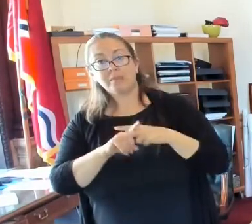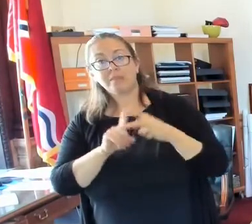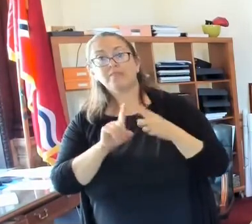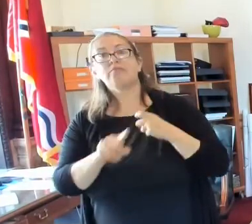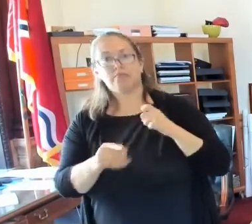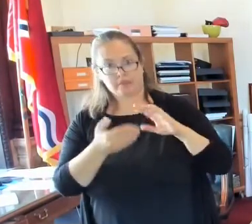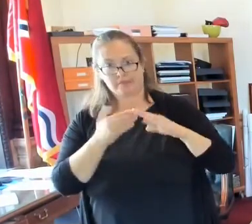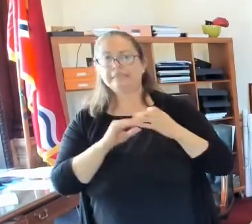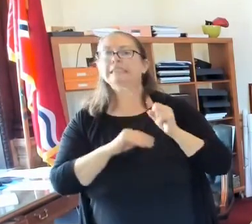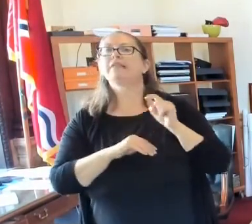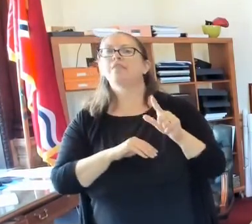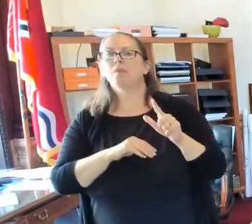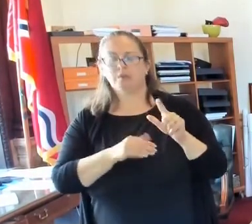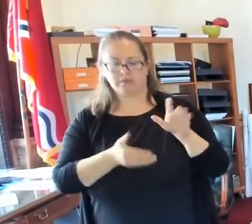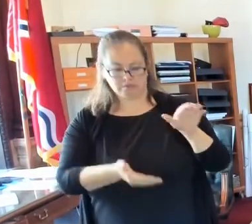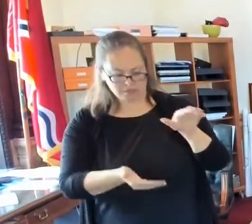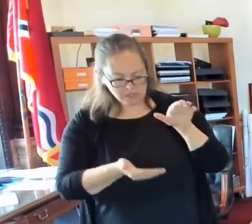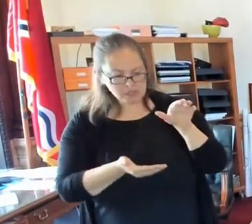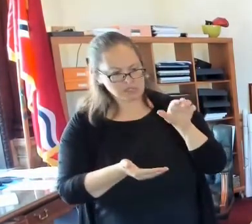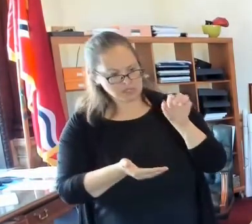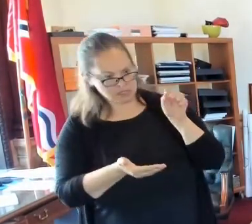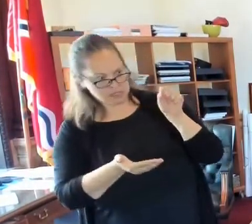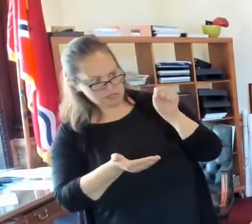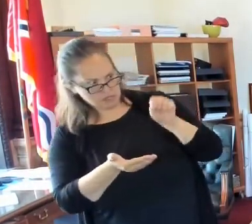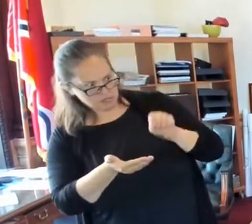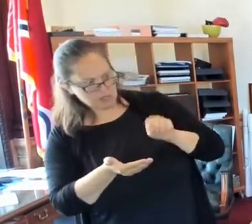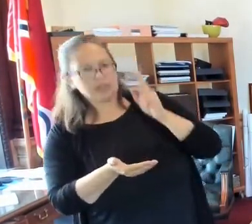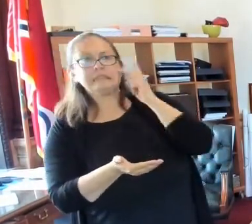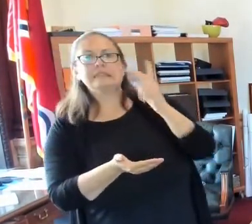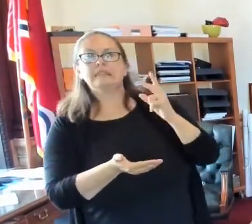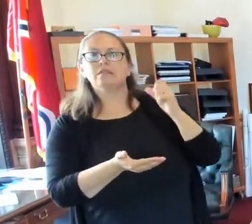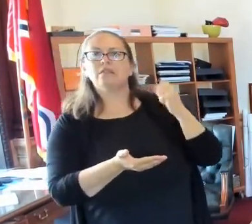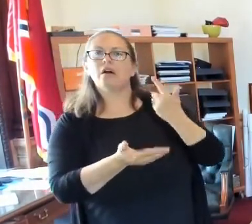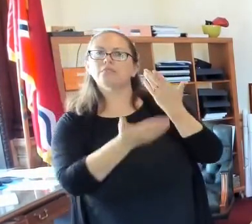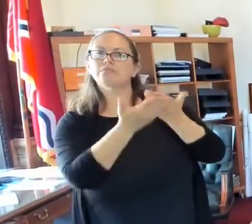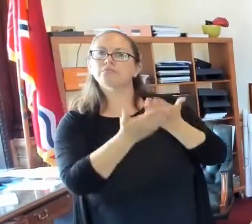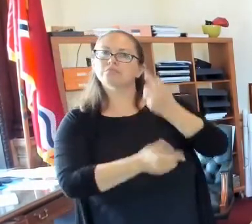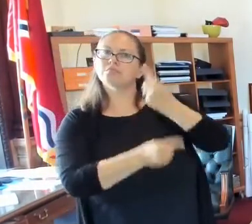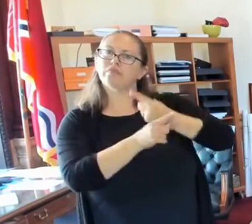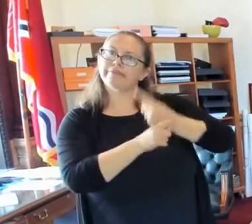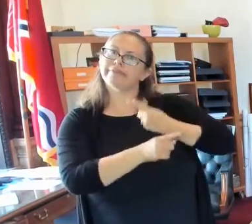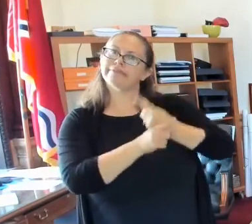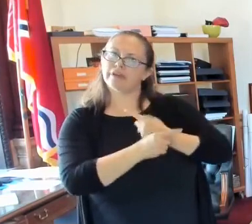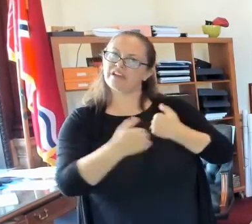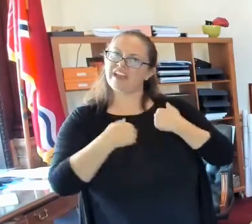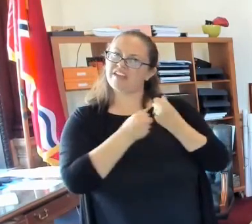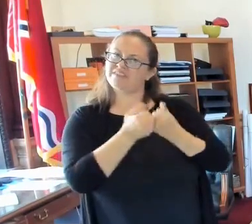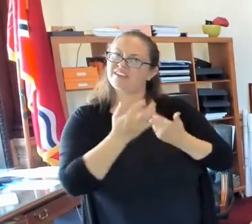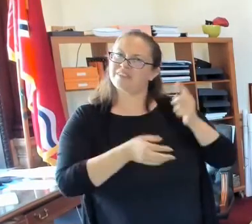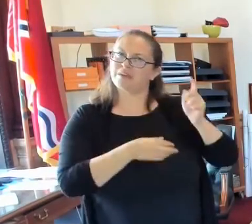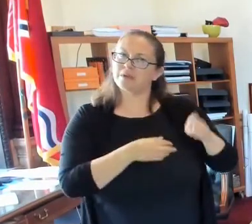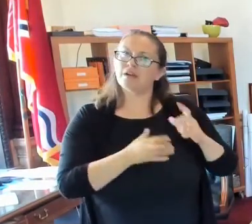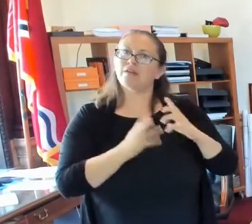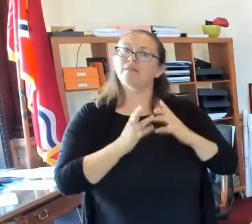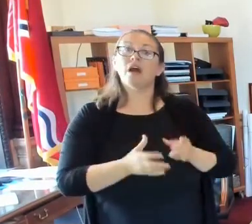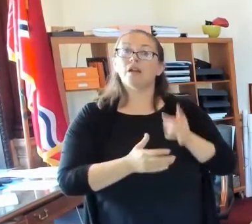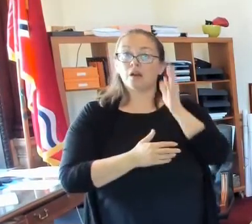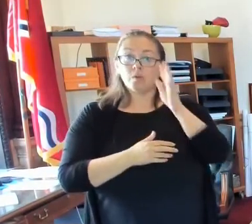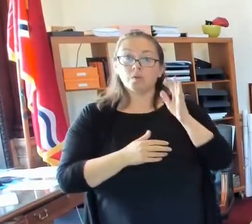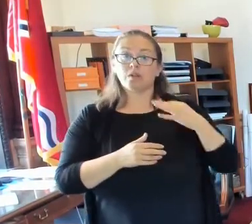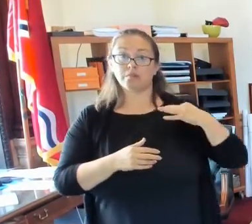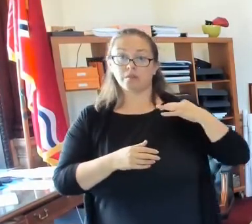the documentation is available, will be eligible for mortgage or rental